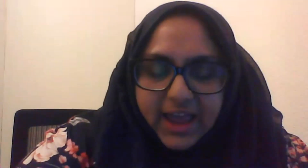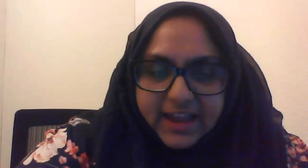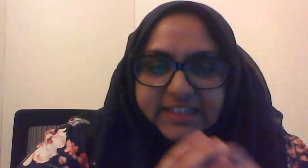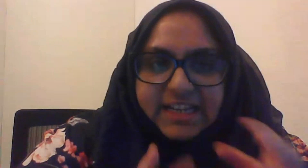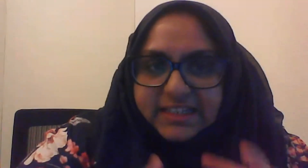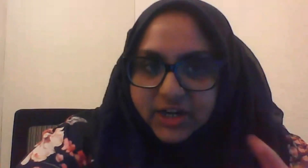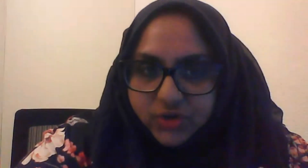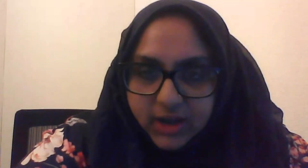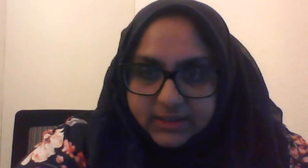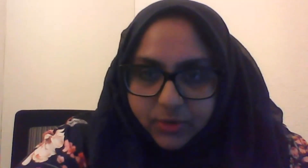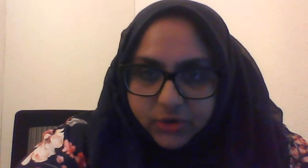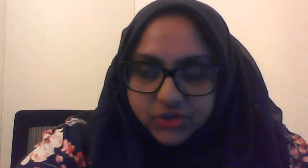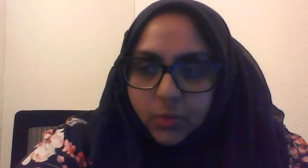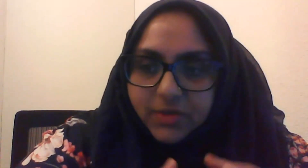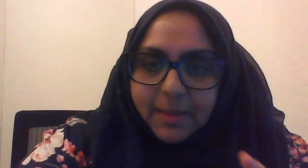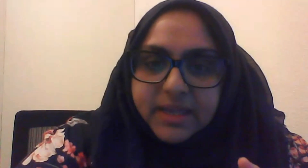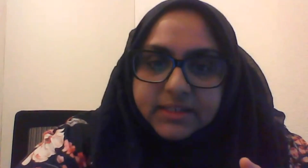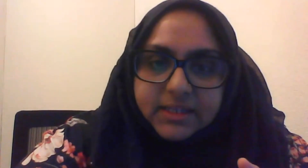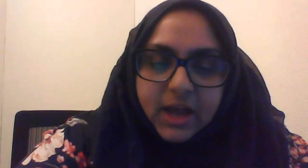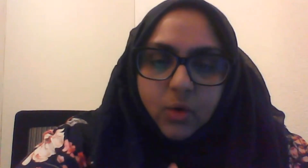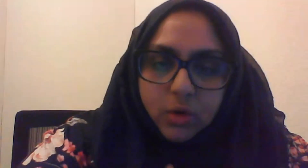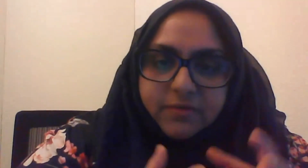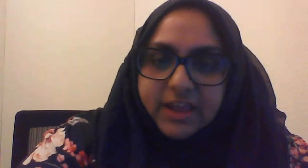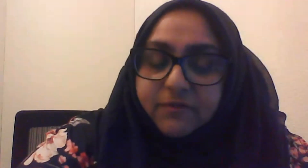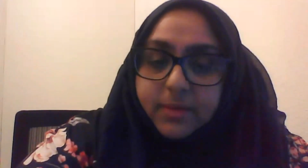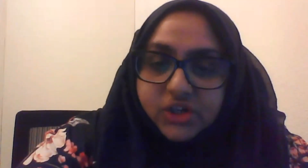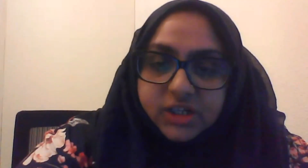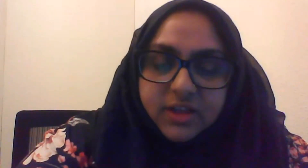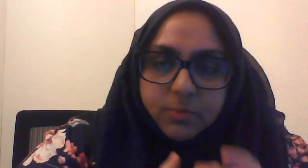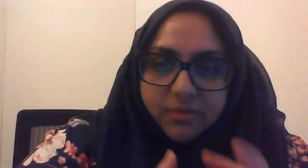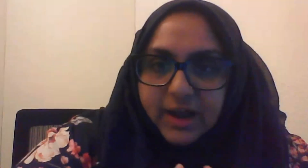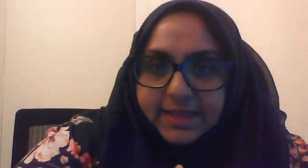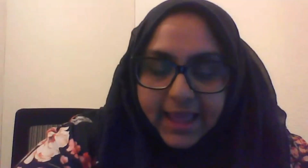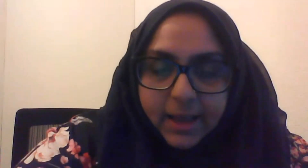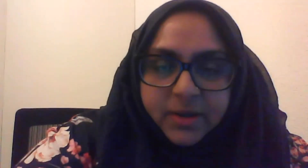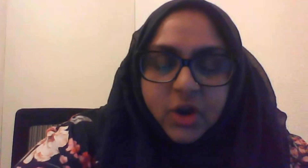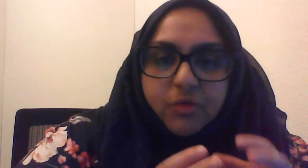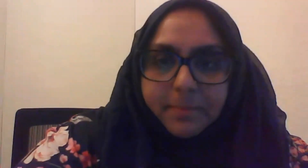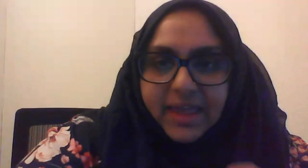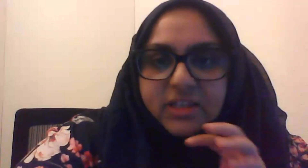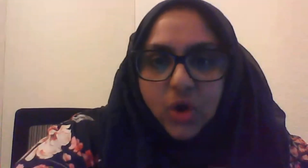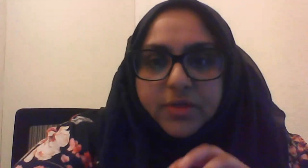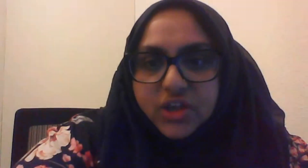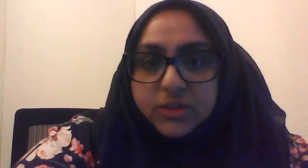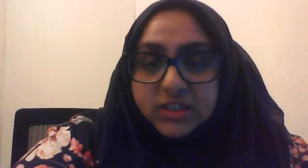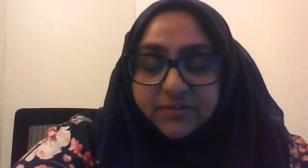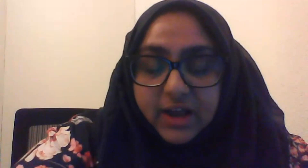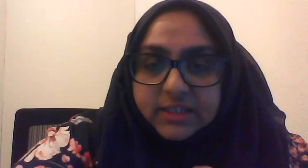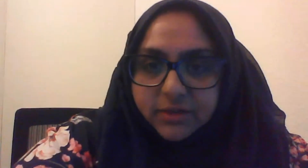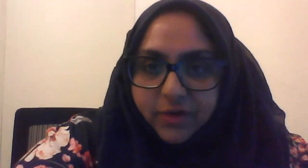a decentralized approach. So what that means is that all of the information that you provide the app remains on the user's device in the phone.